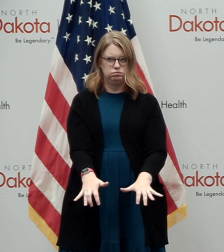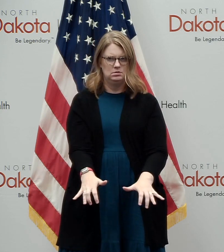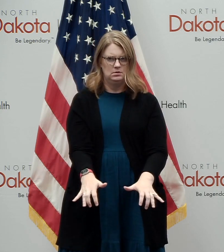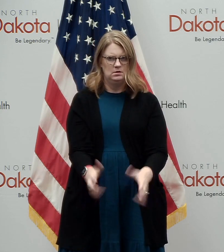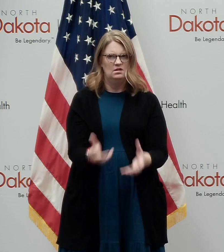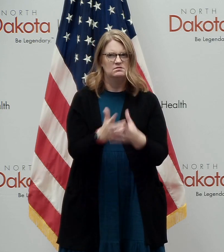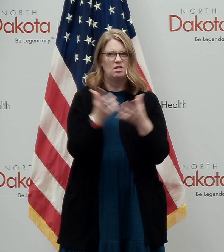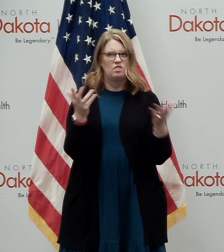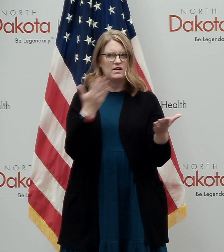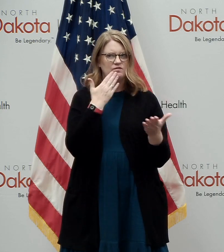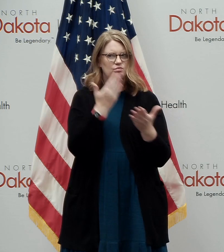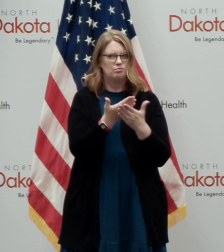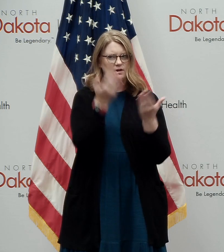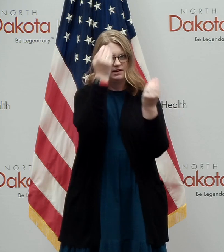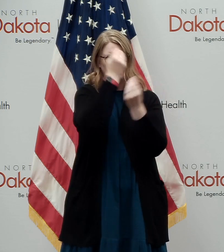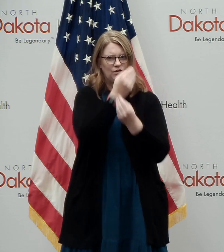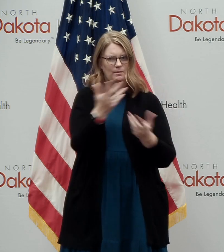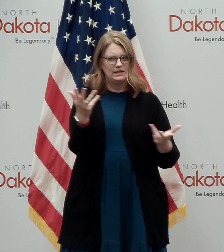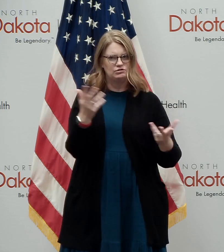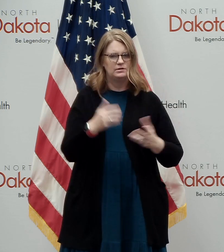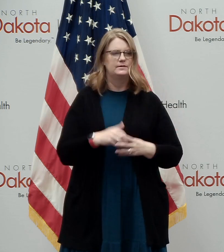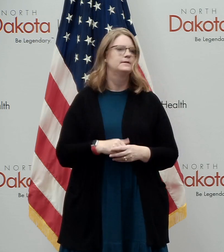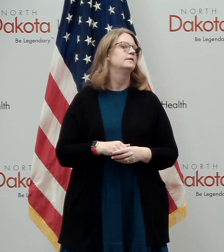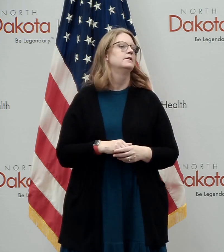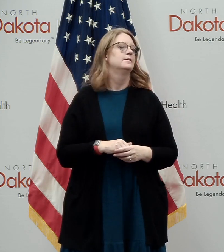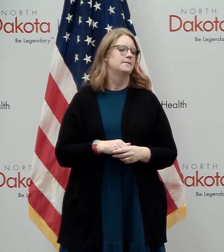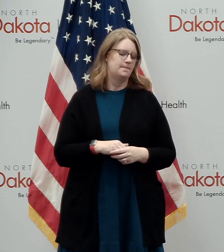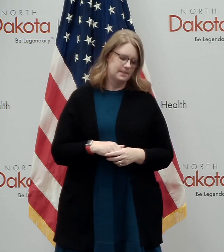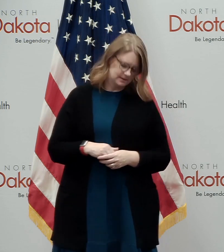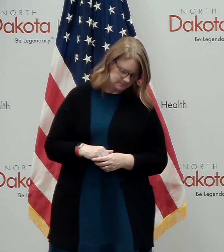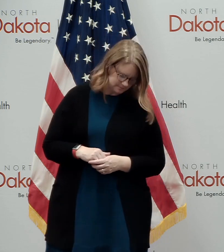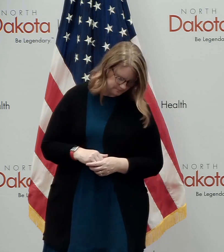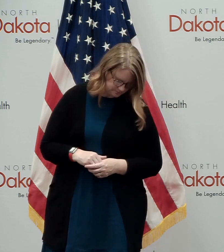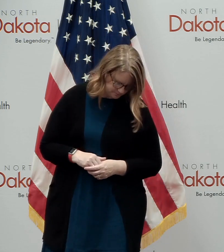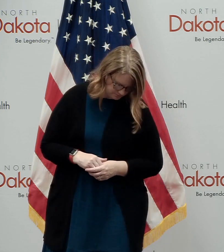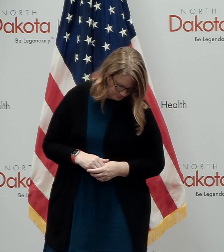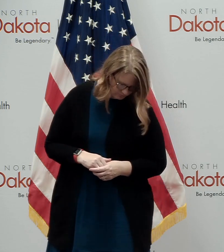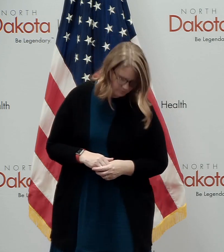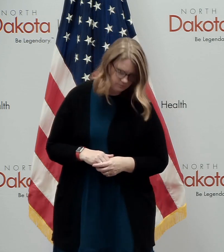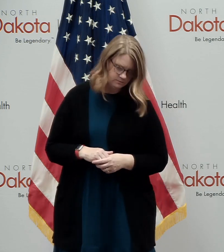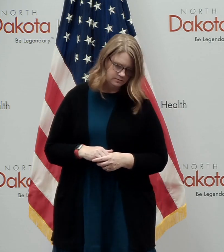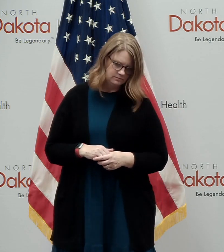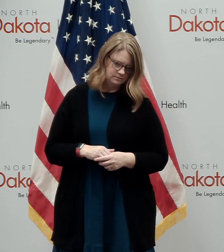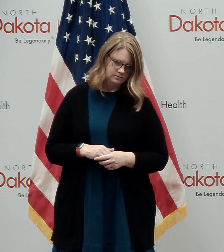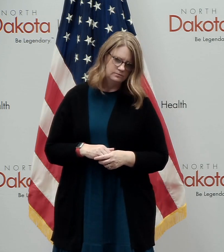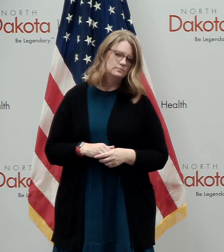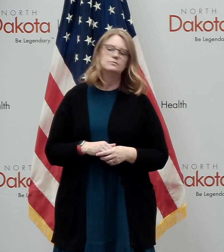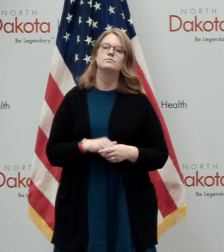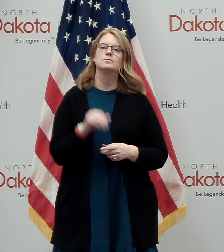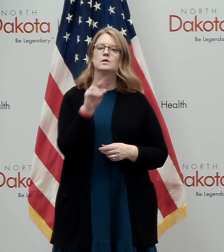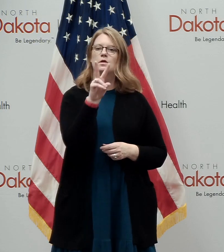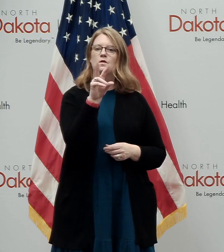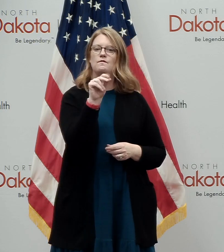detail in a few minutes, but I really encourage people to go to